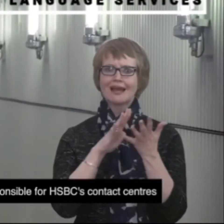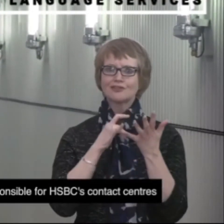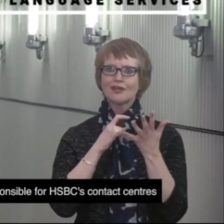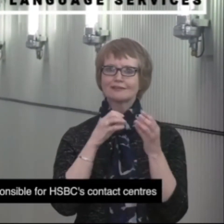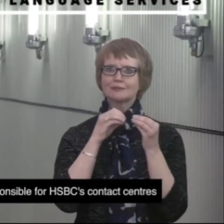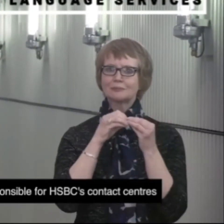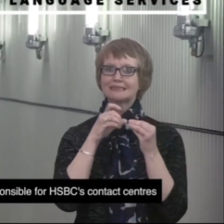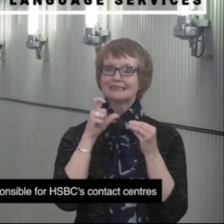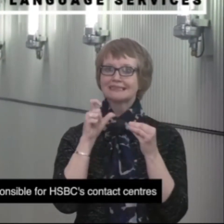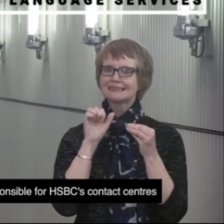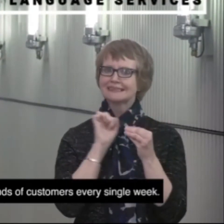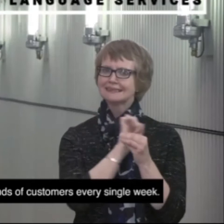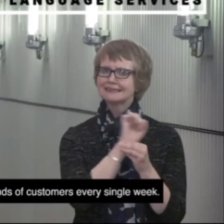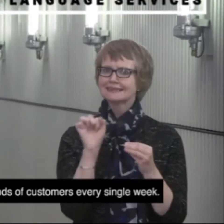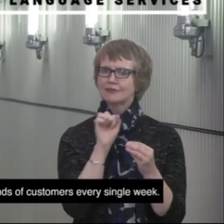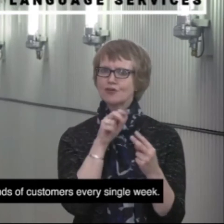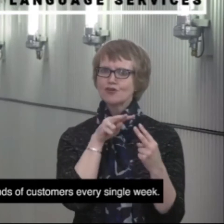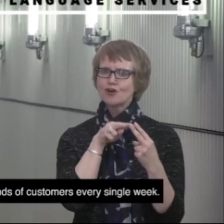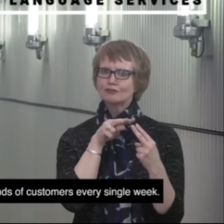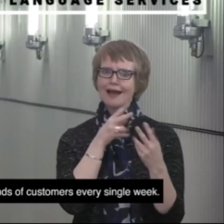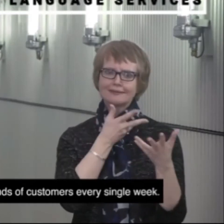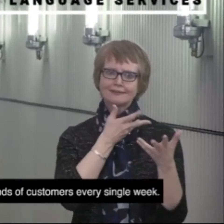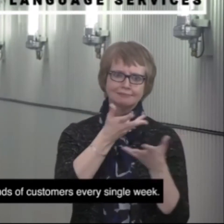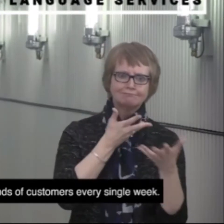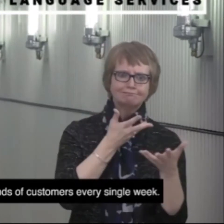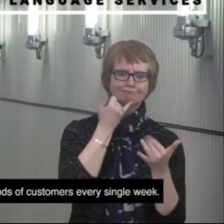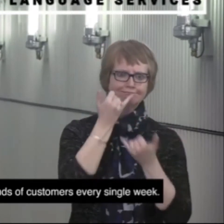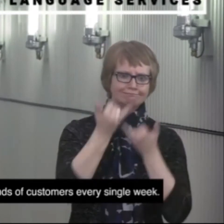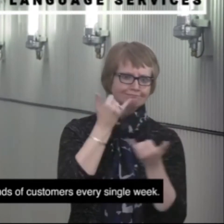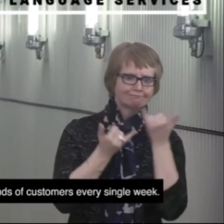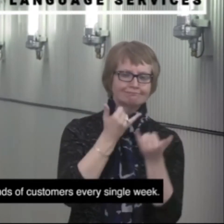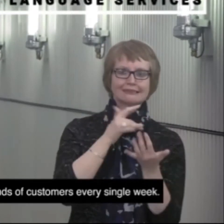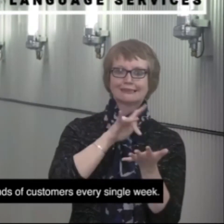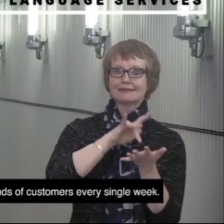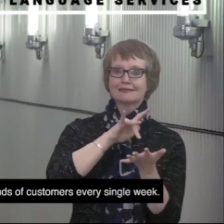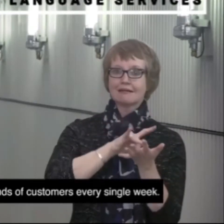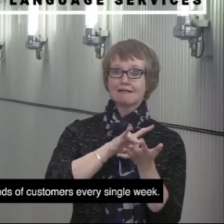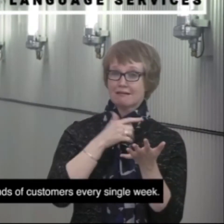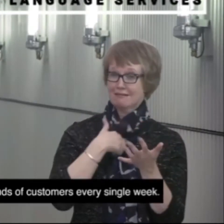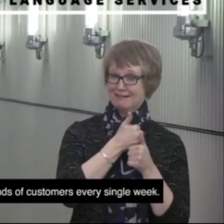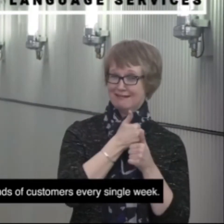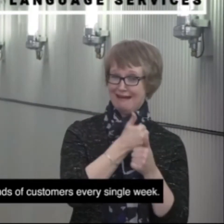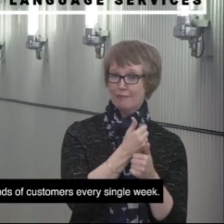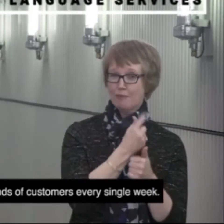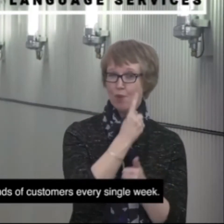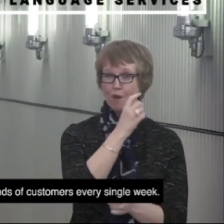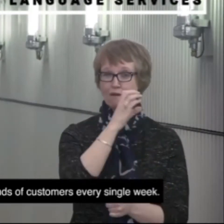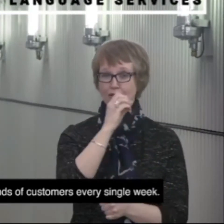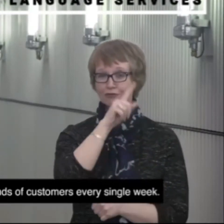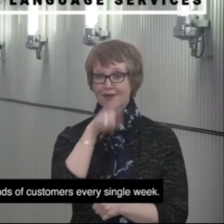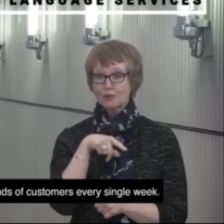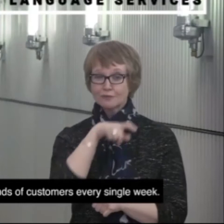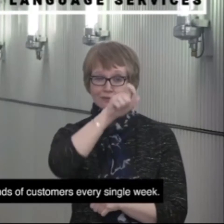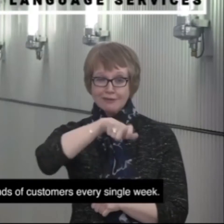centres, where we help hundreds of thousands of customers every single week. This short video